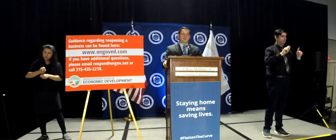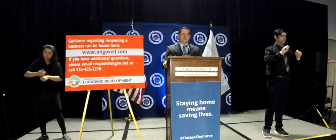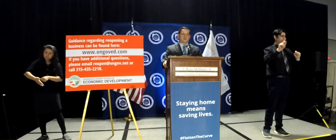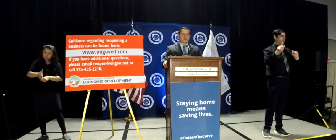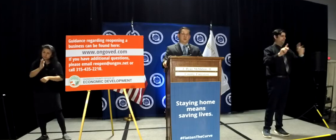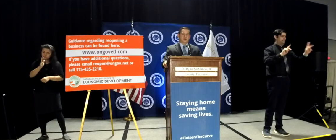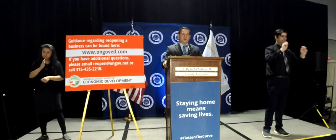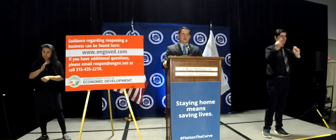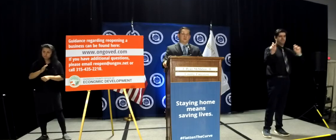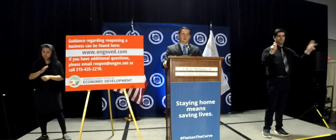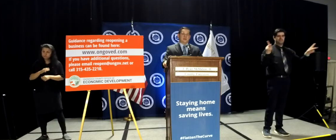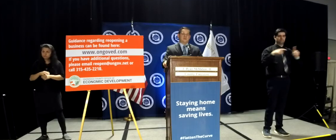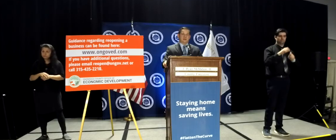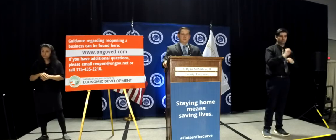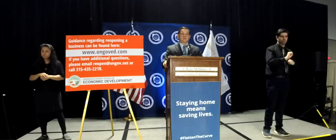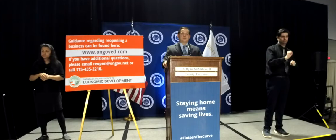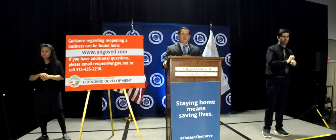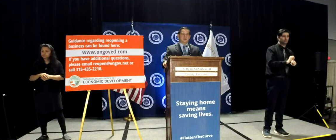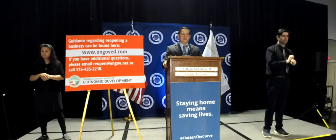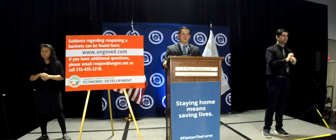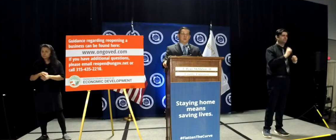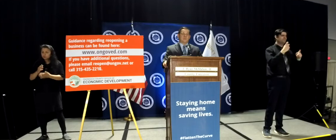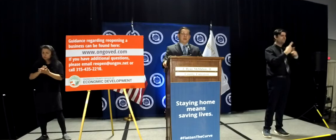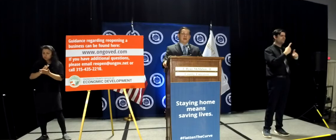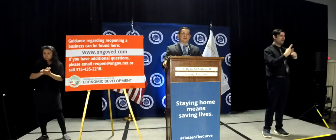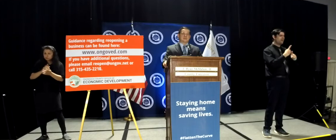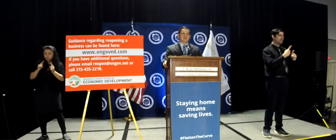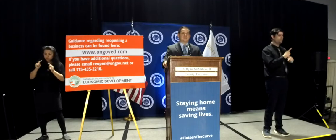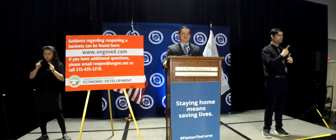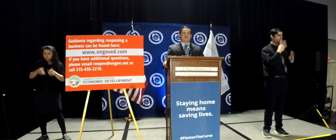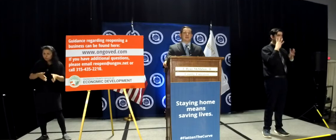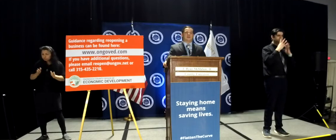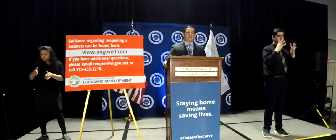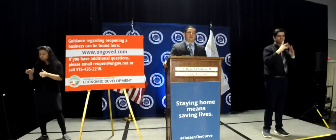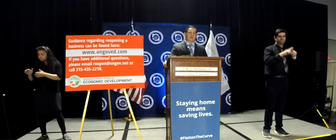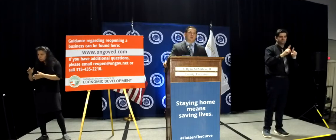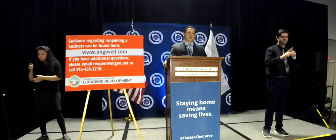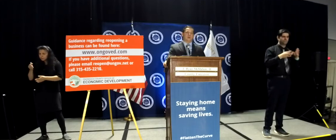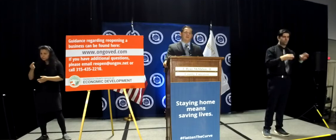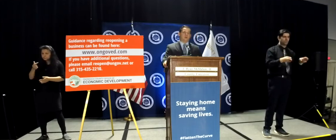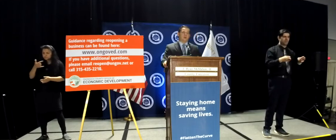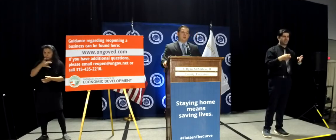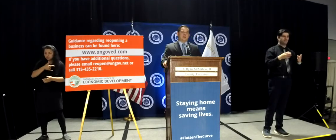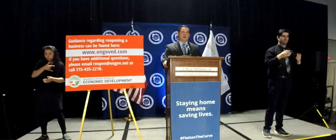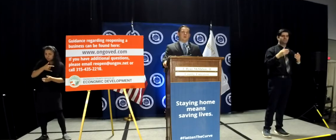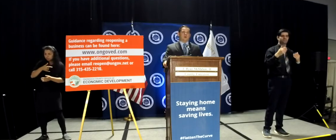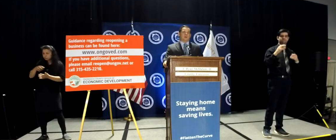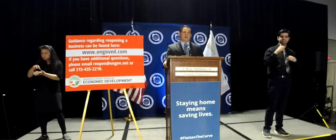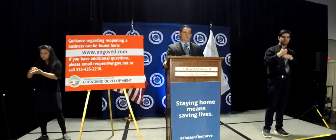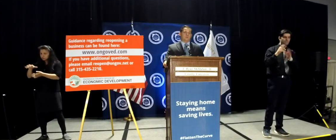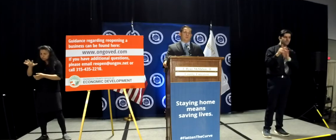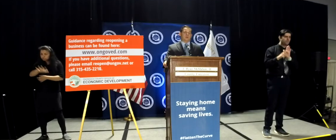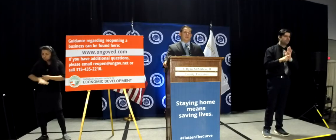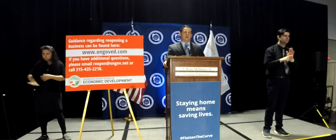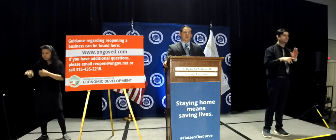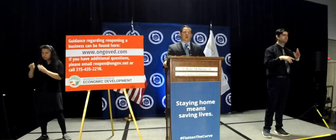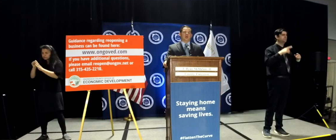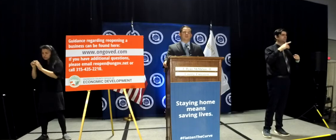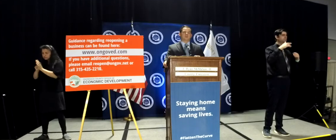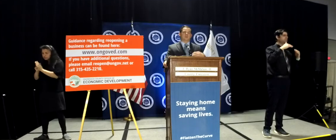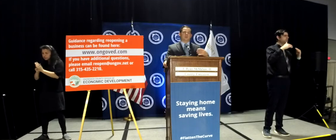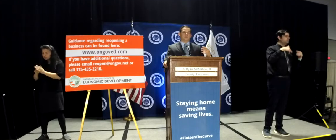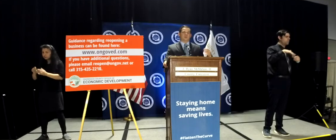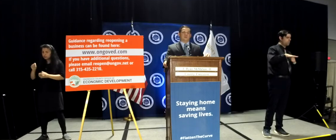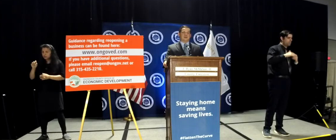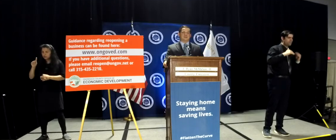ways to innovate and look at policy at the state level and local level that will really